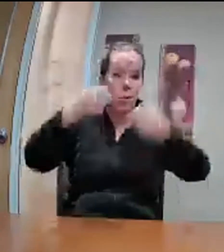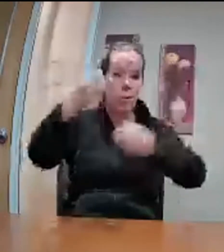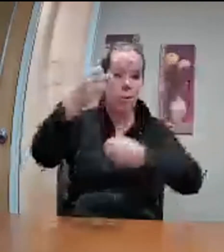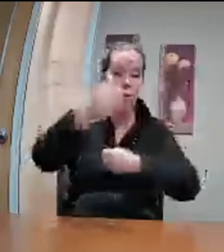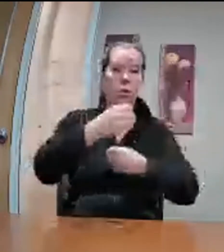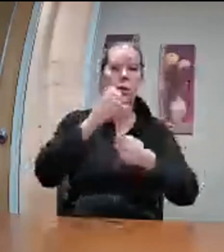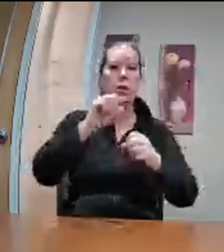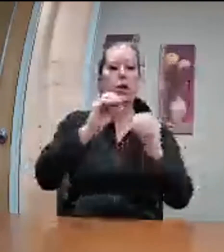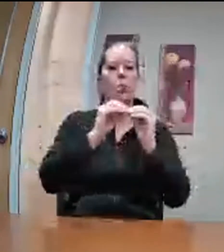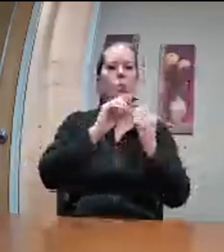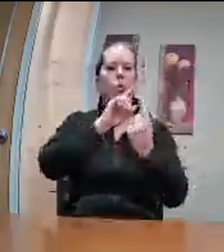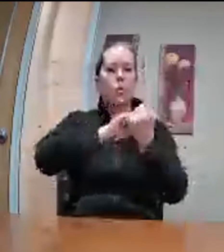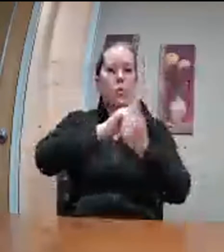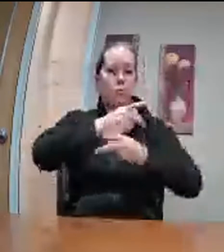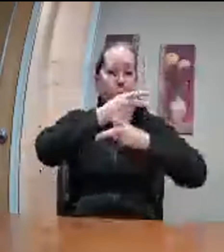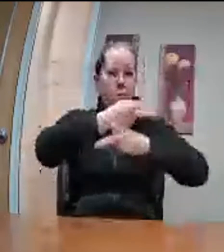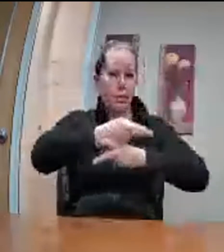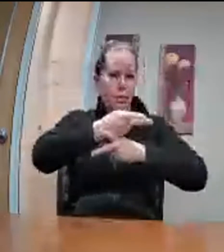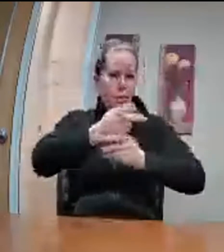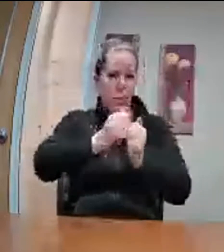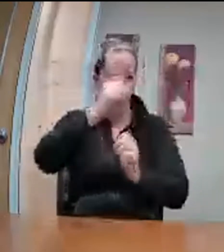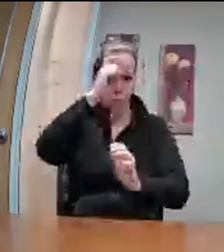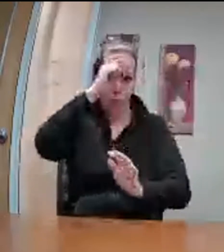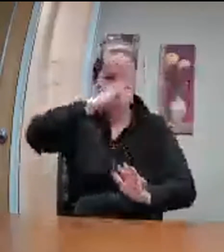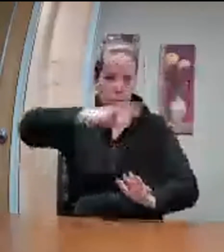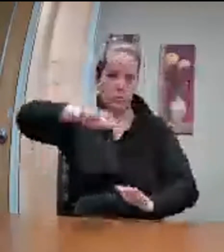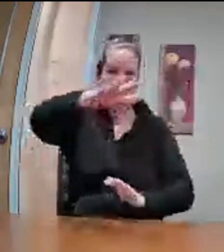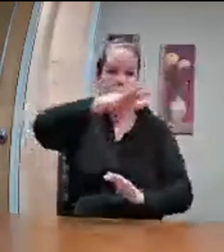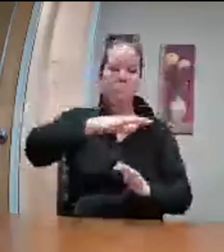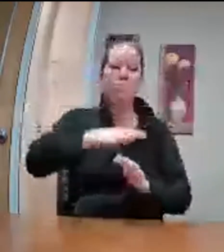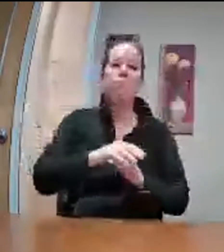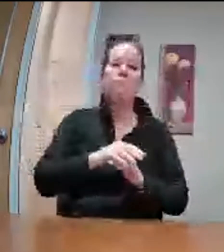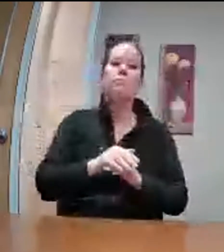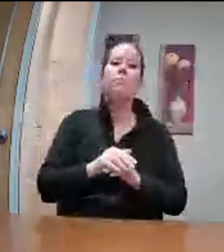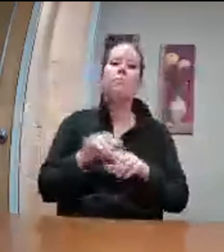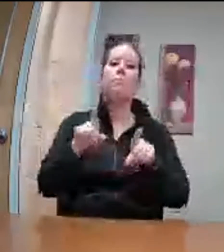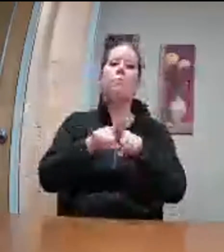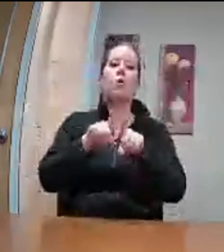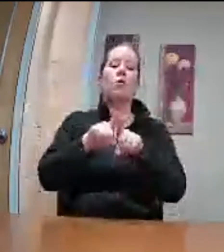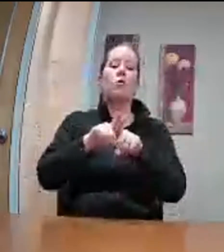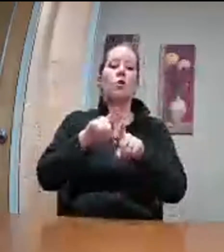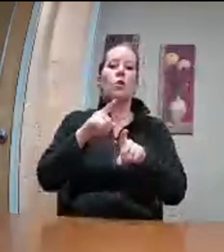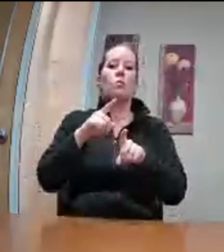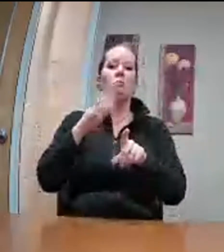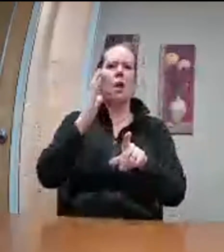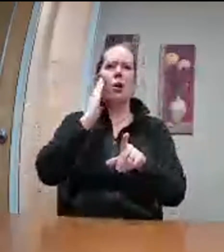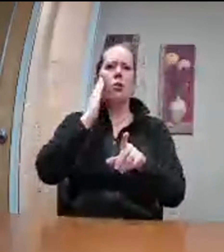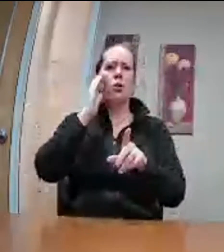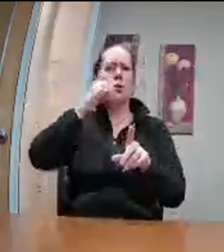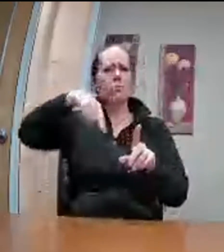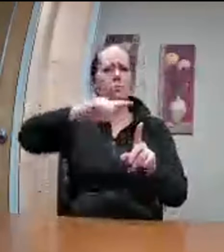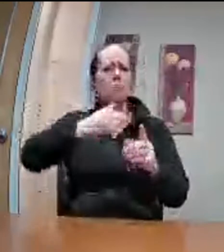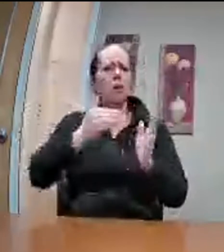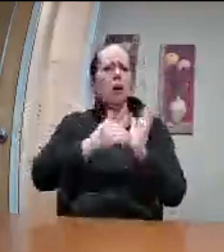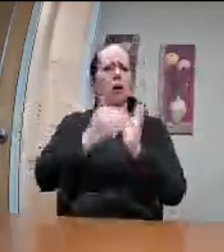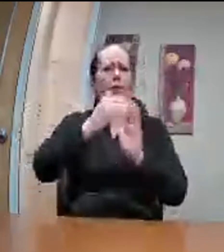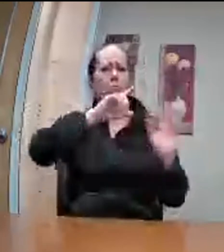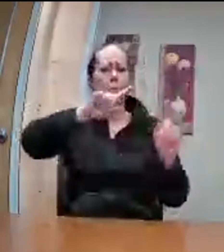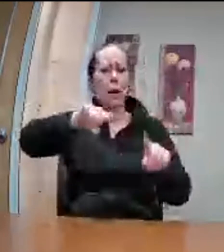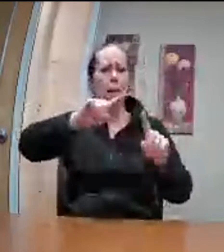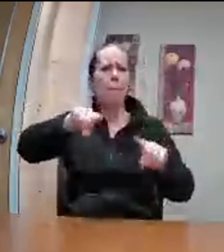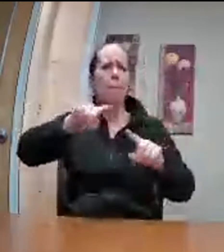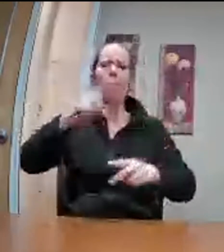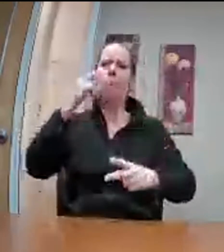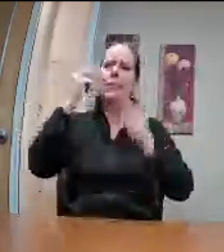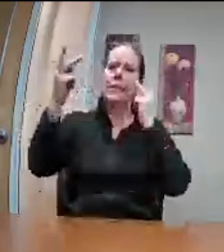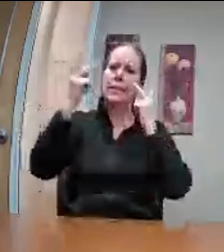more staff on, then we're able to provide more direct care. And we would like your feedback. We